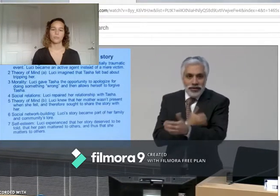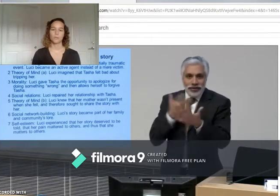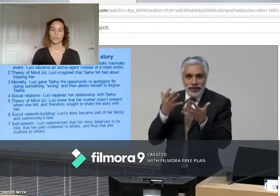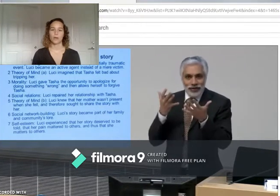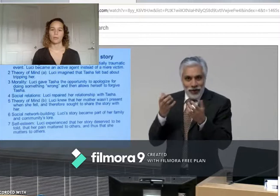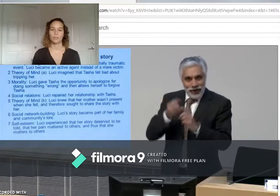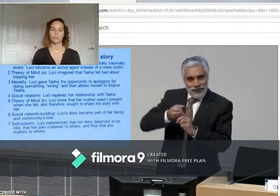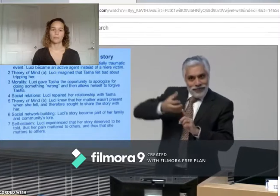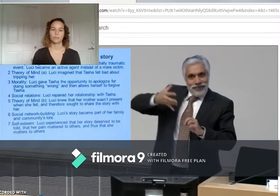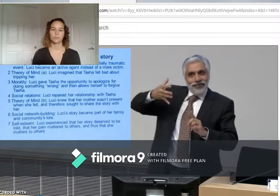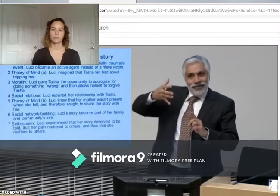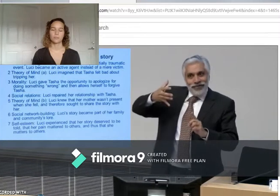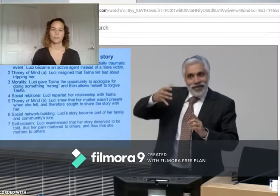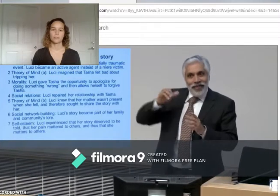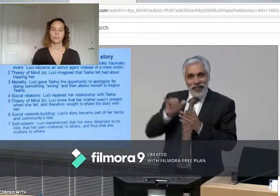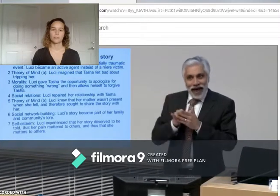have so much power.